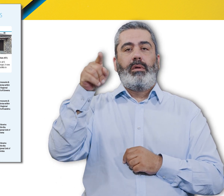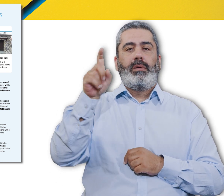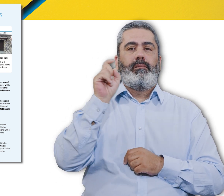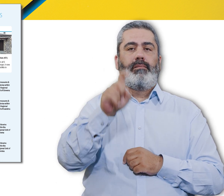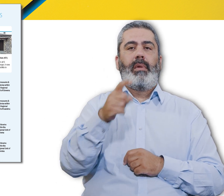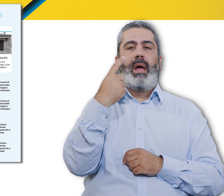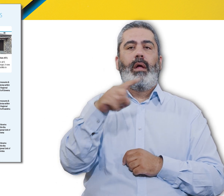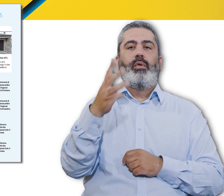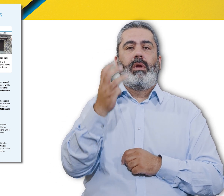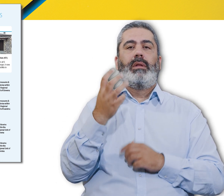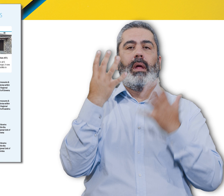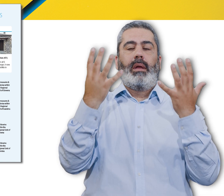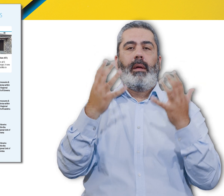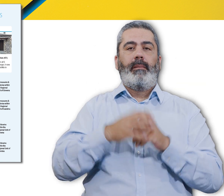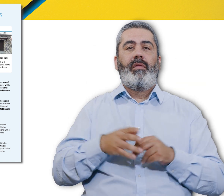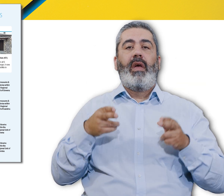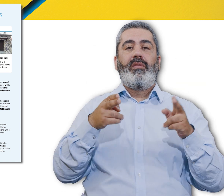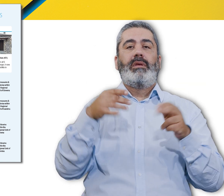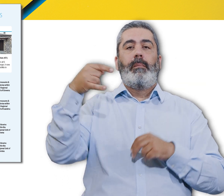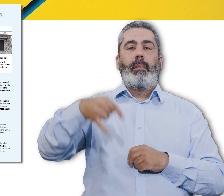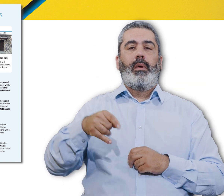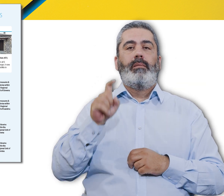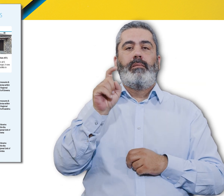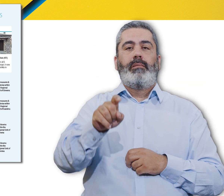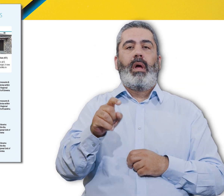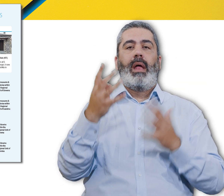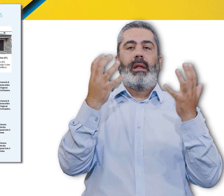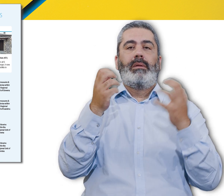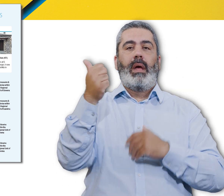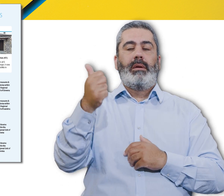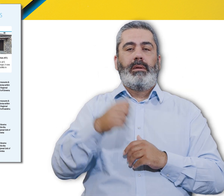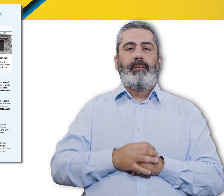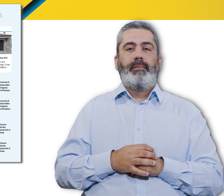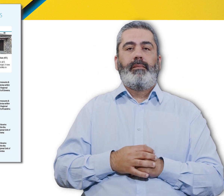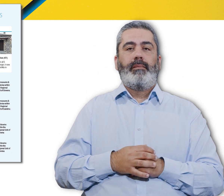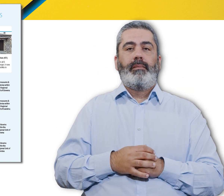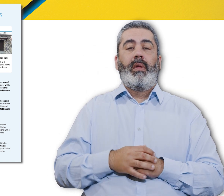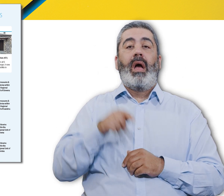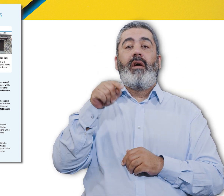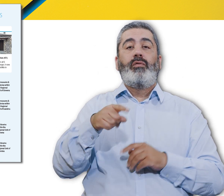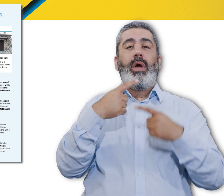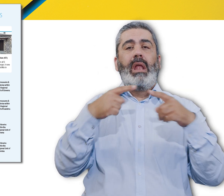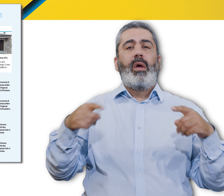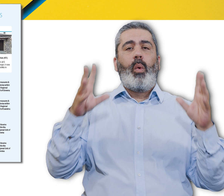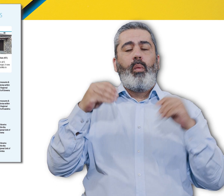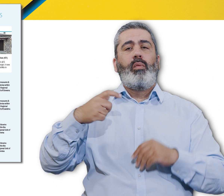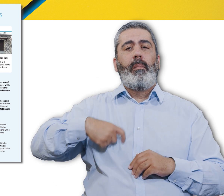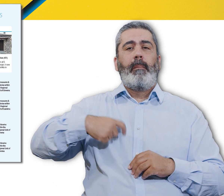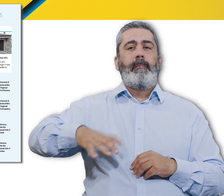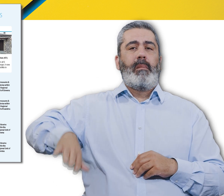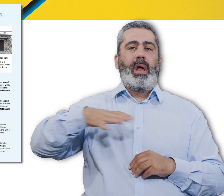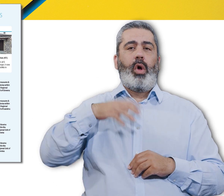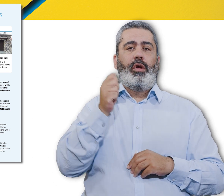Spiller, number 51. Donation of D. Vulagiorgus. It now has the ability to lend over 250